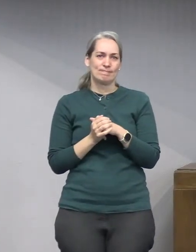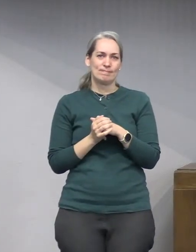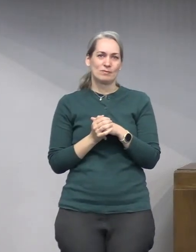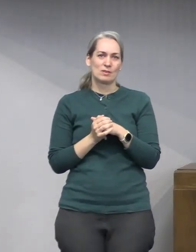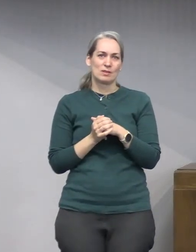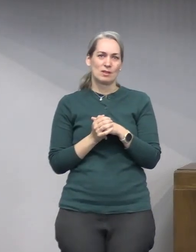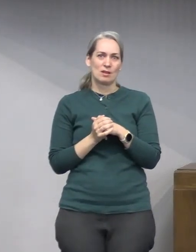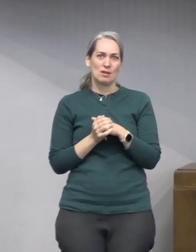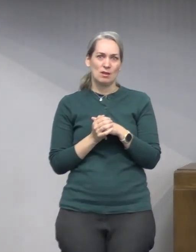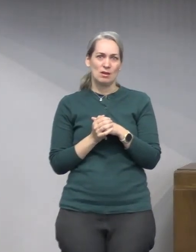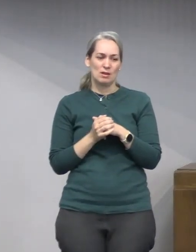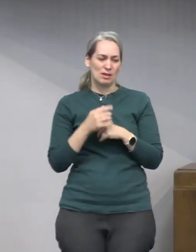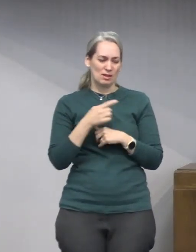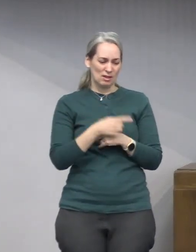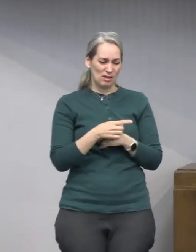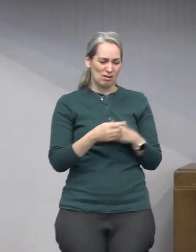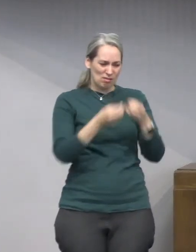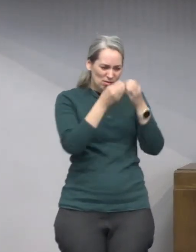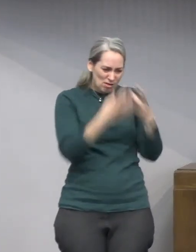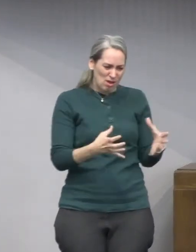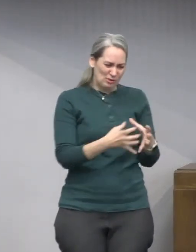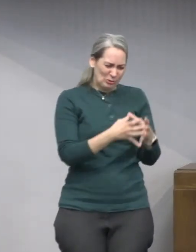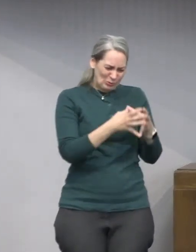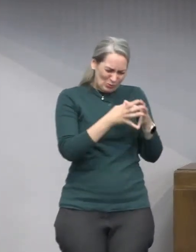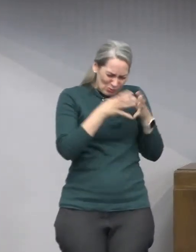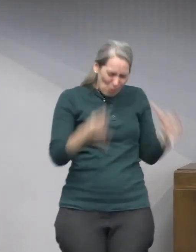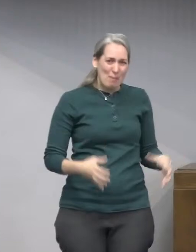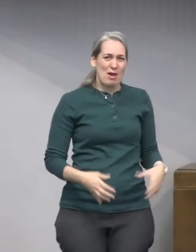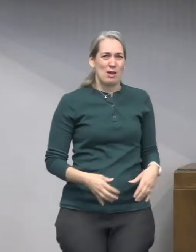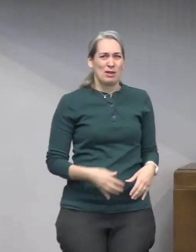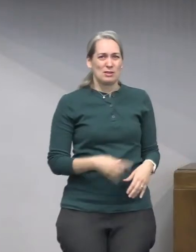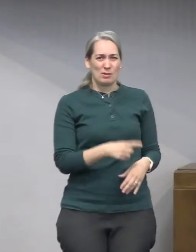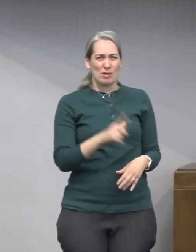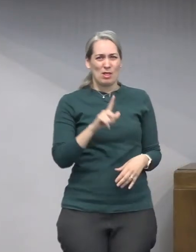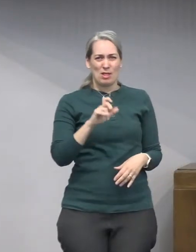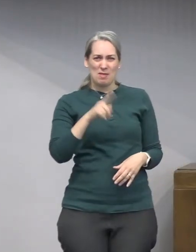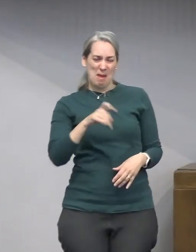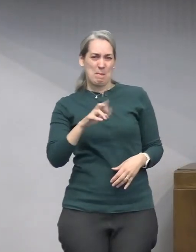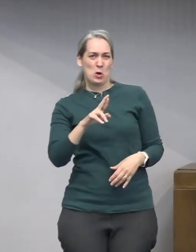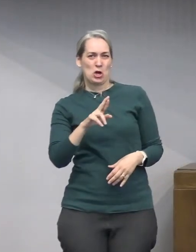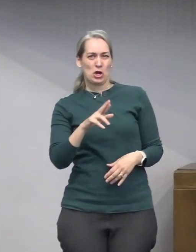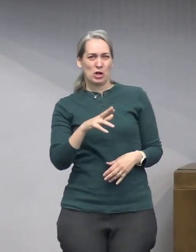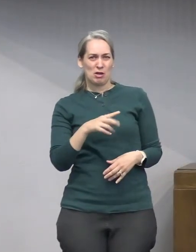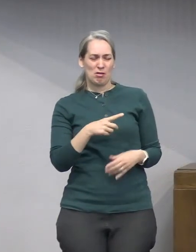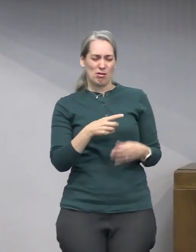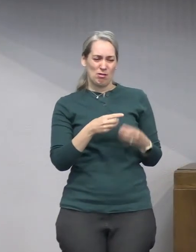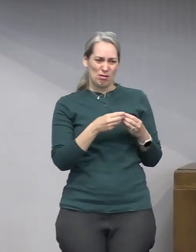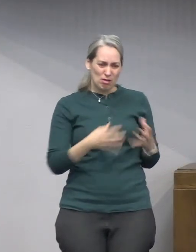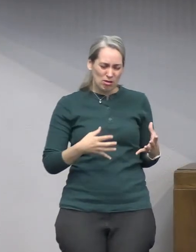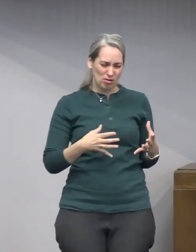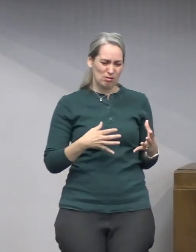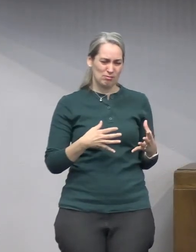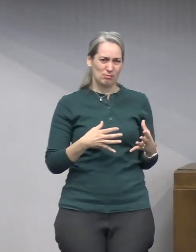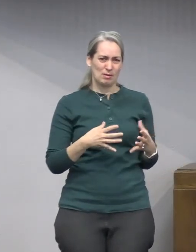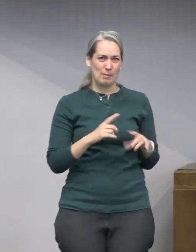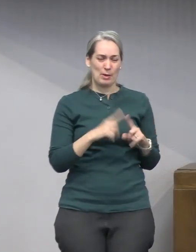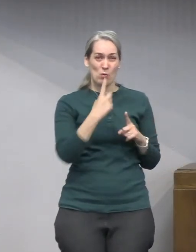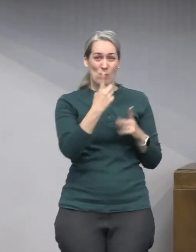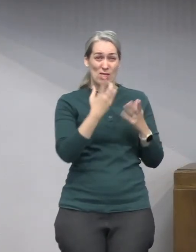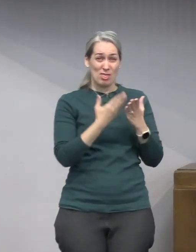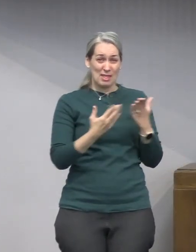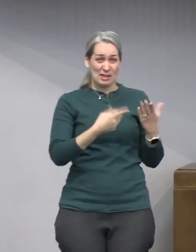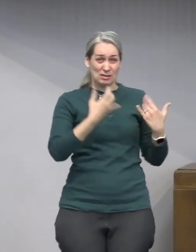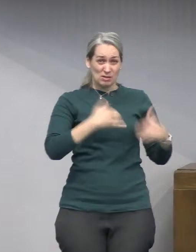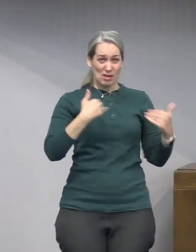So much had been taken from this man. He'd lost so much being a leper. But the one thing he had not lost was his faith in